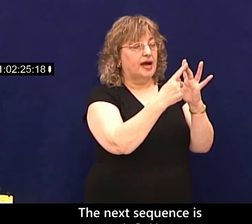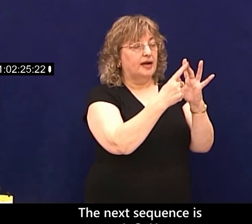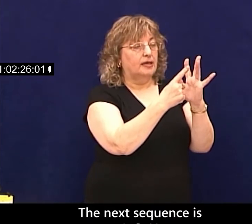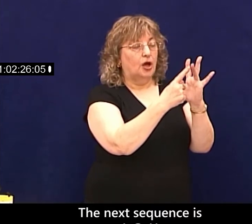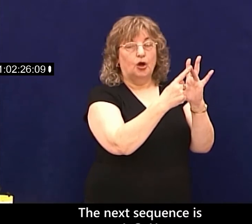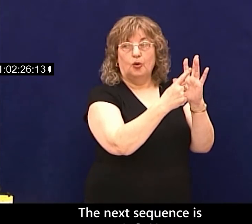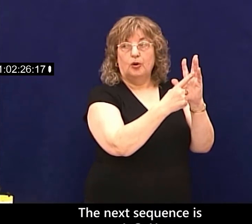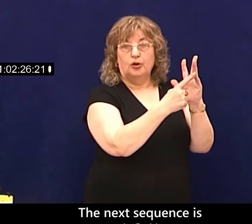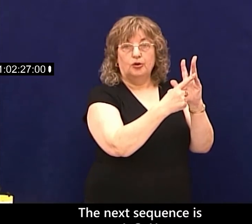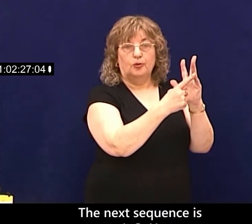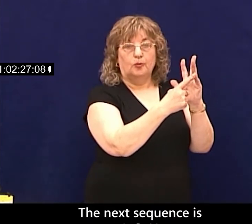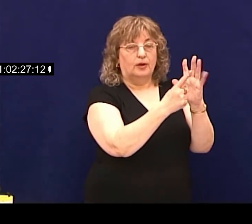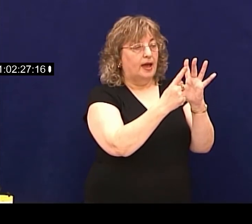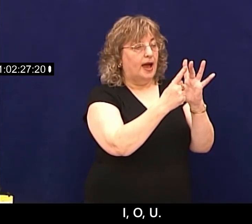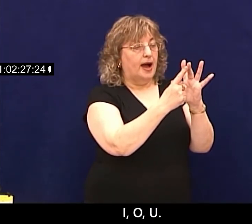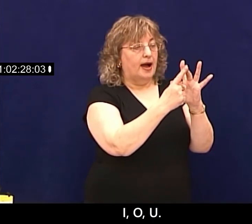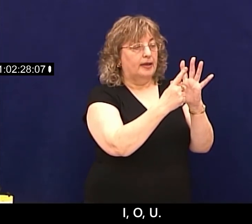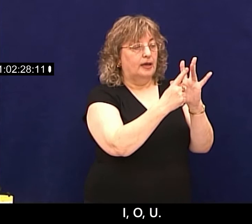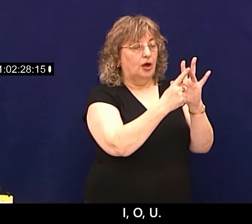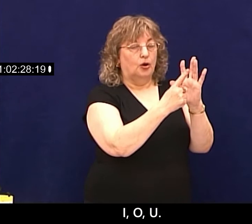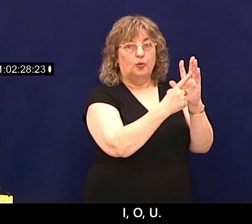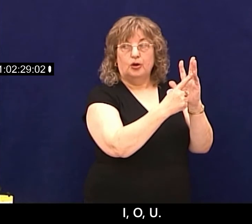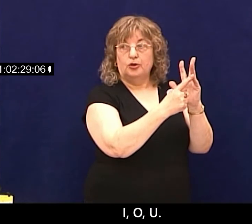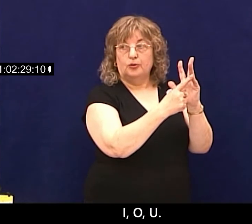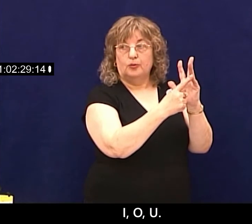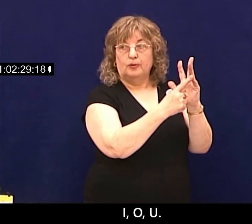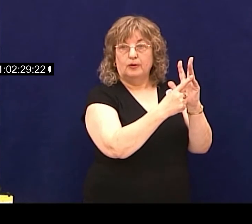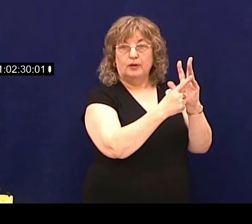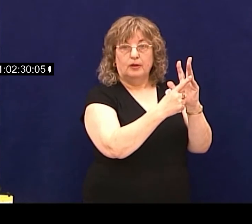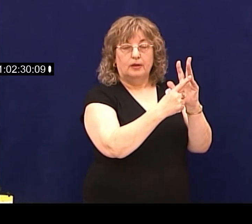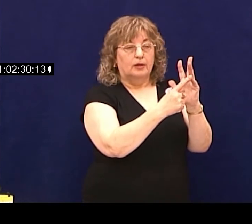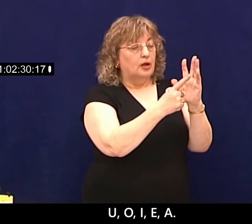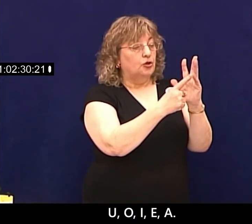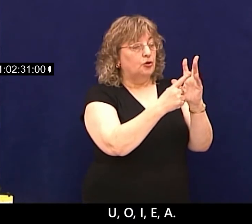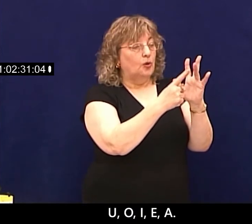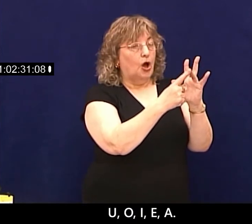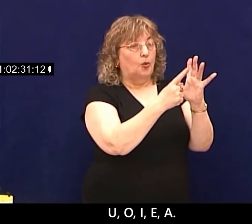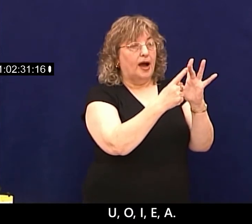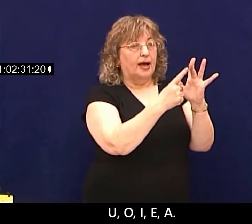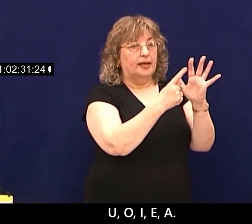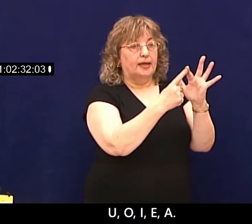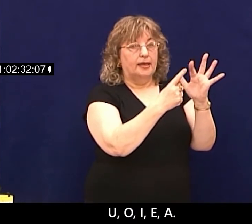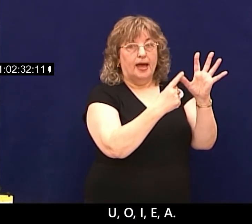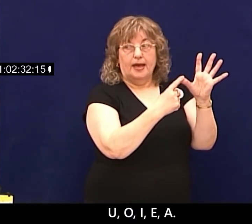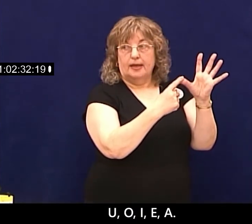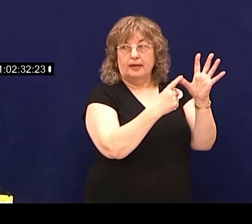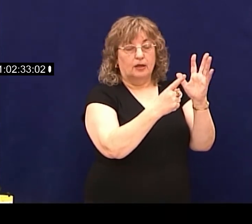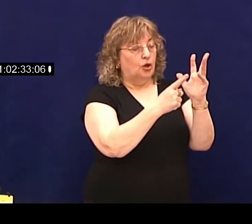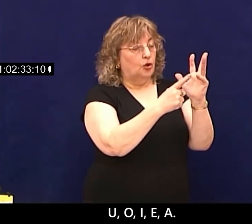I, O, U. I, O, U. U, O, I, E, A.